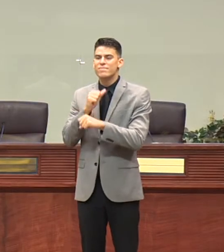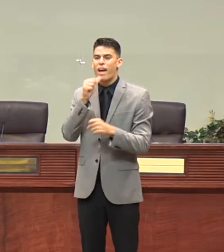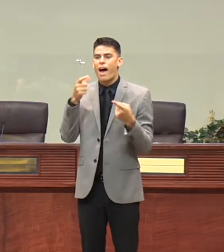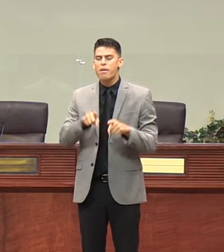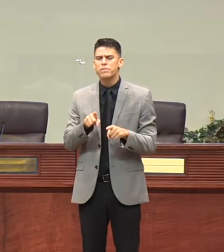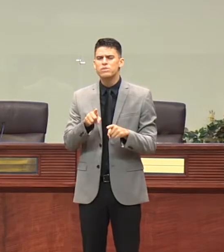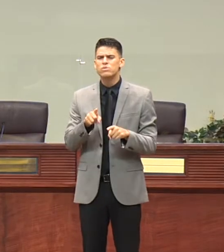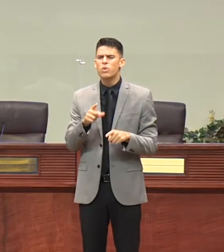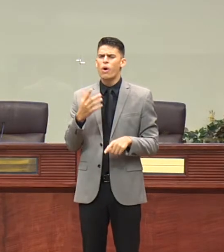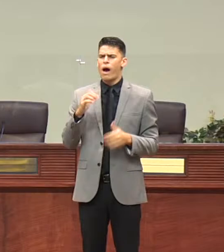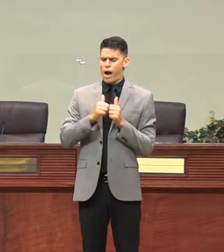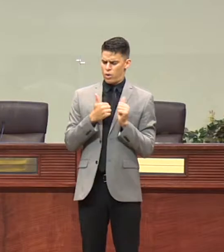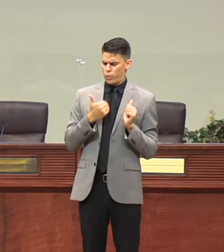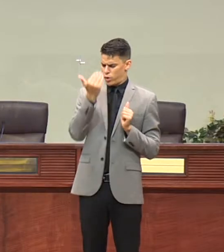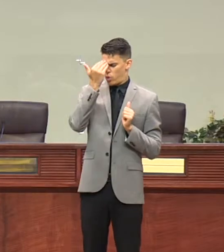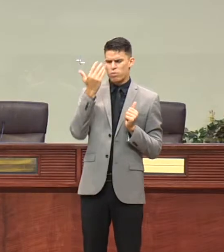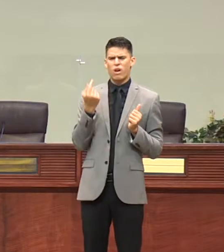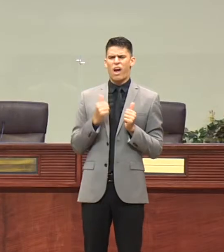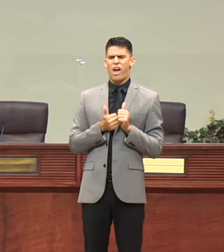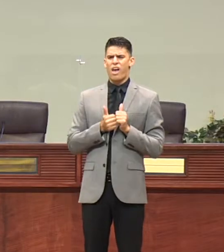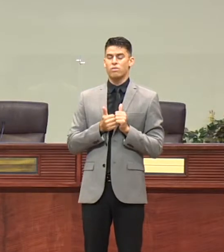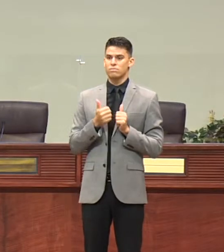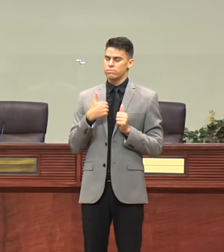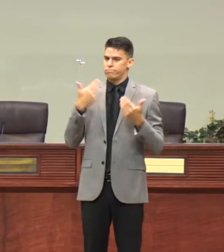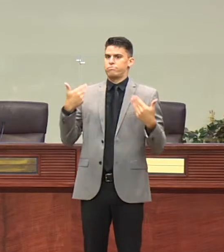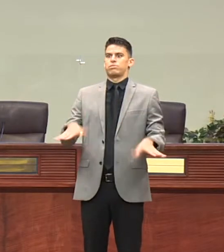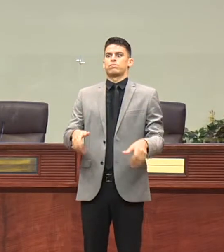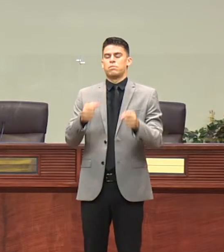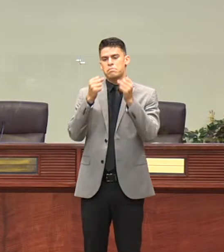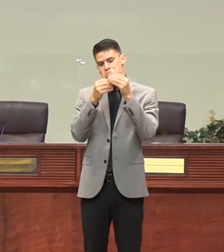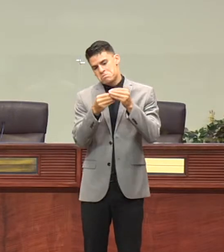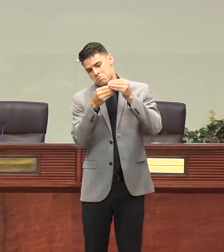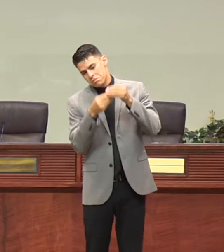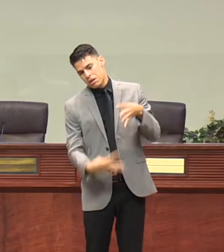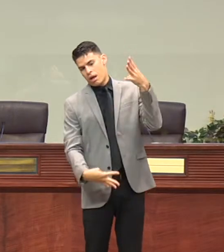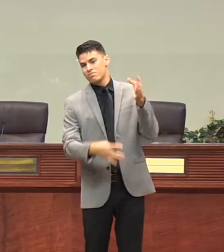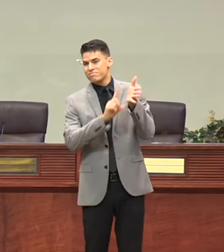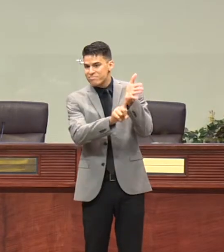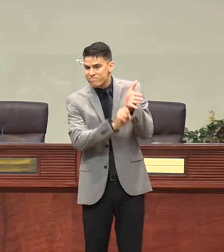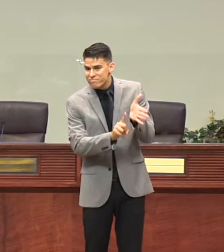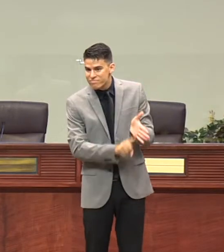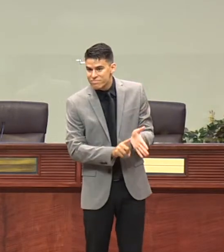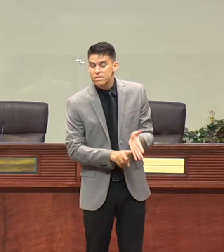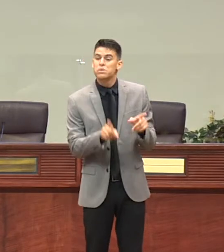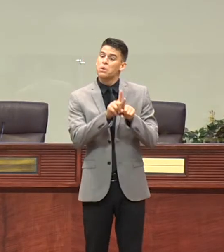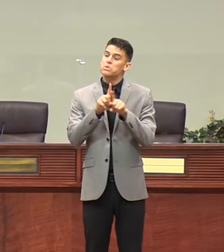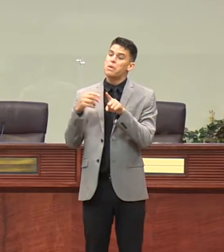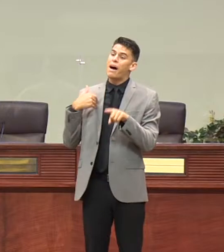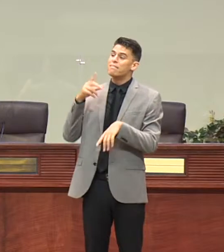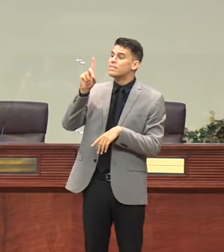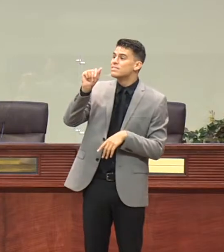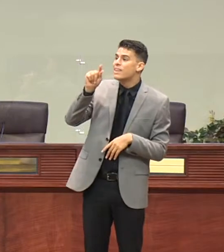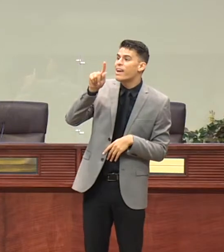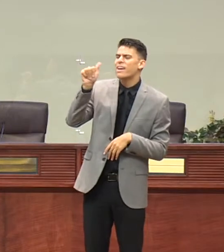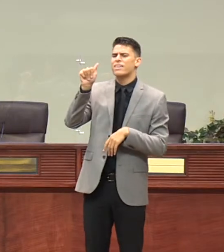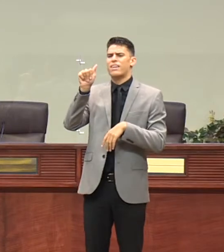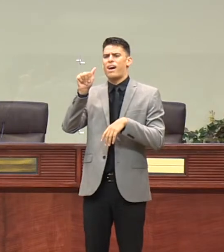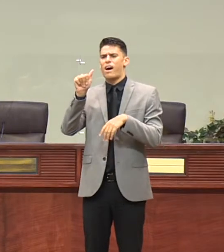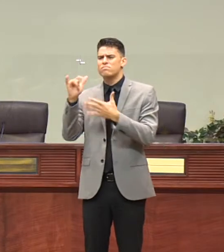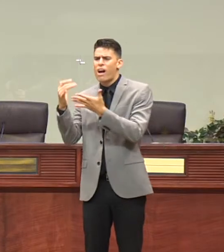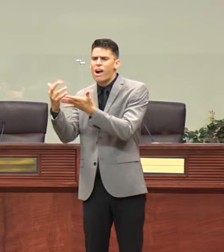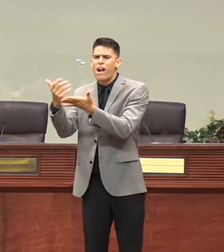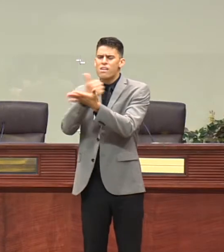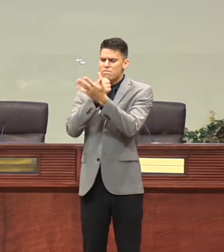there has been all national studies and data, but we also conducted data analysis here, analytics, that from